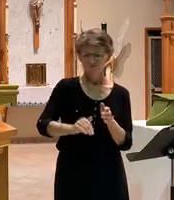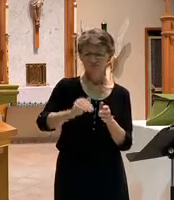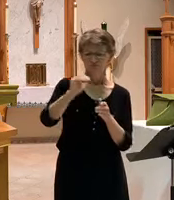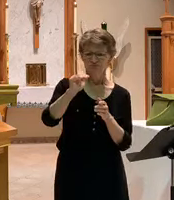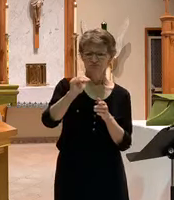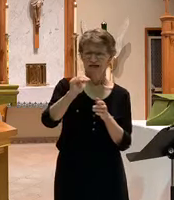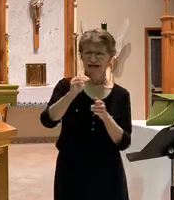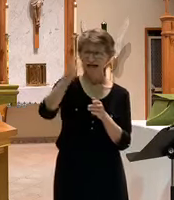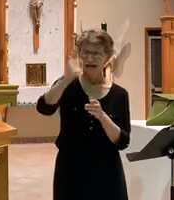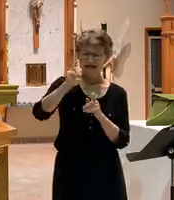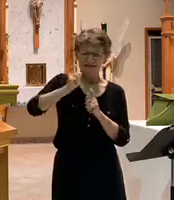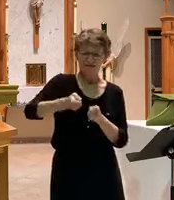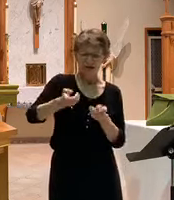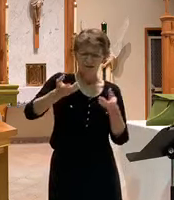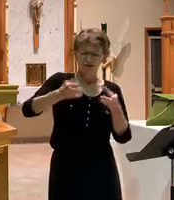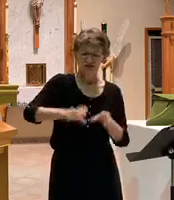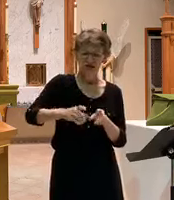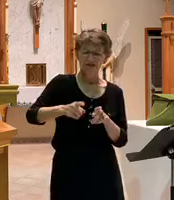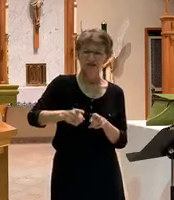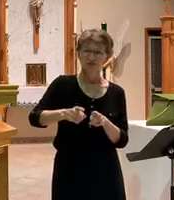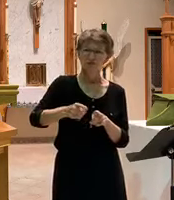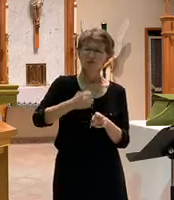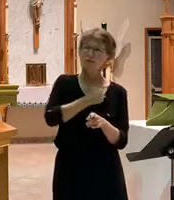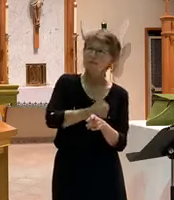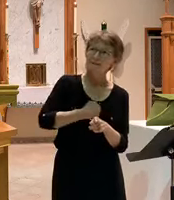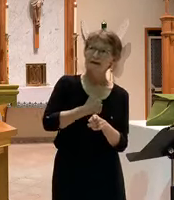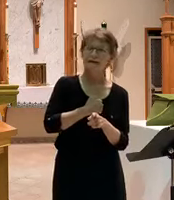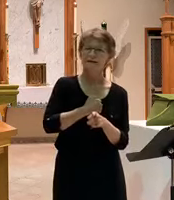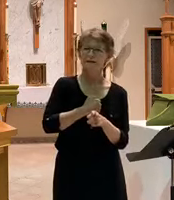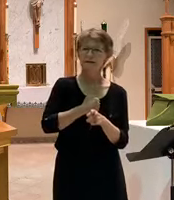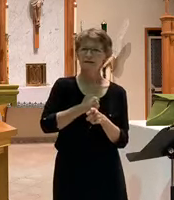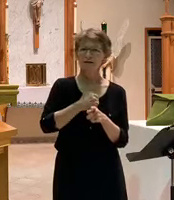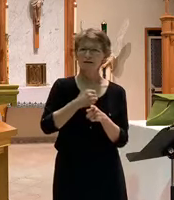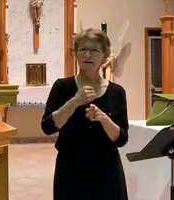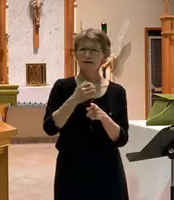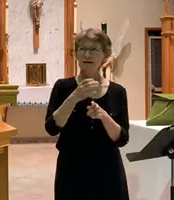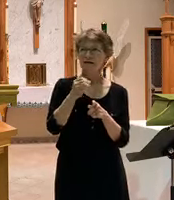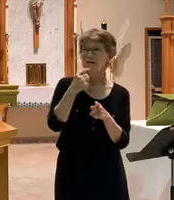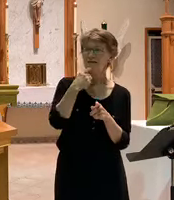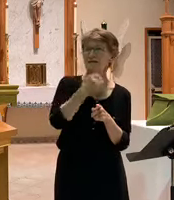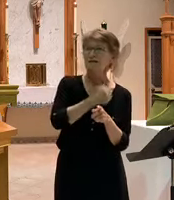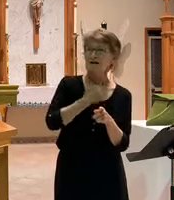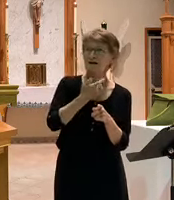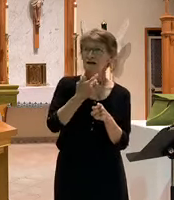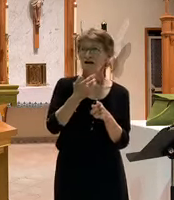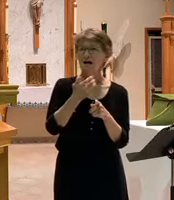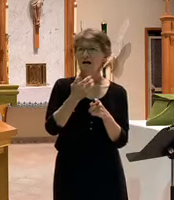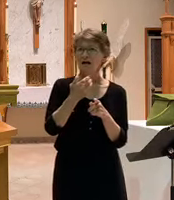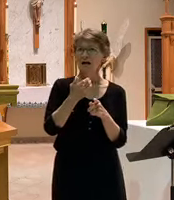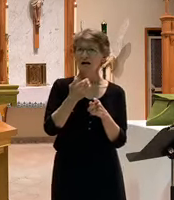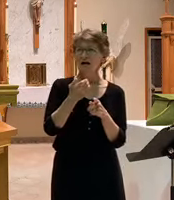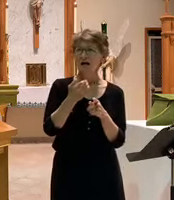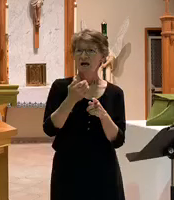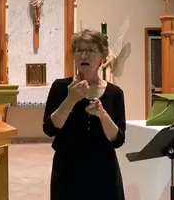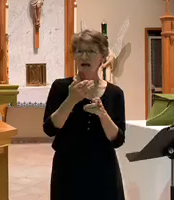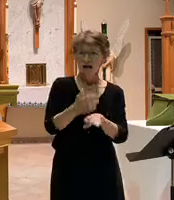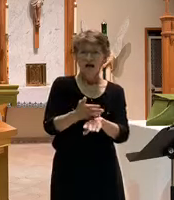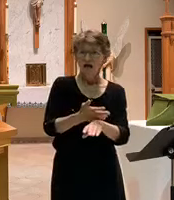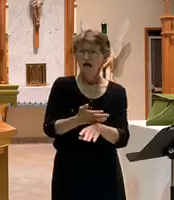the chance to come to him, to repent of their sins. Now, whether they do so or